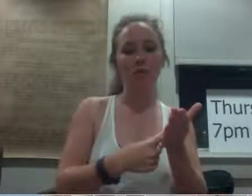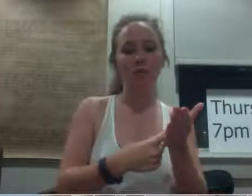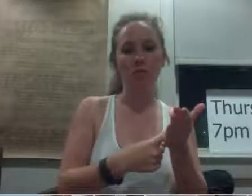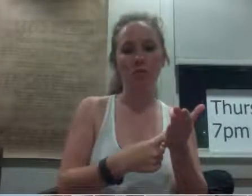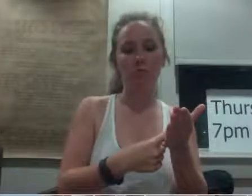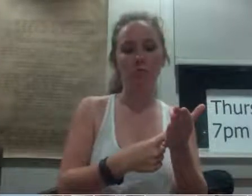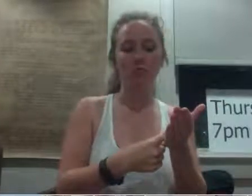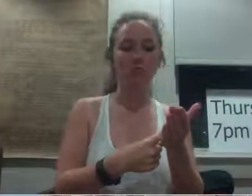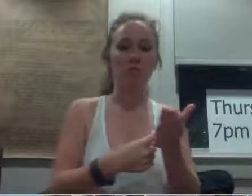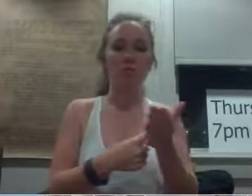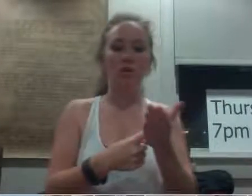Developed